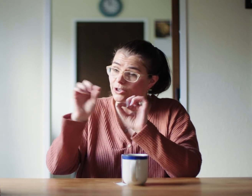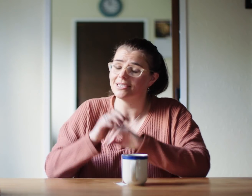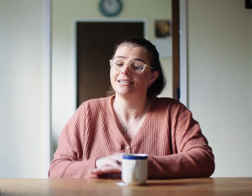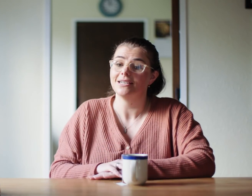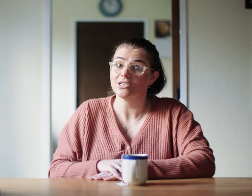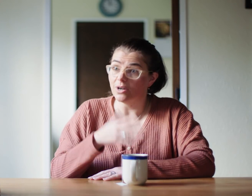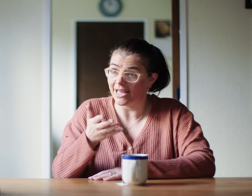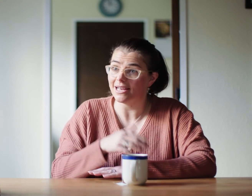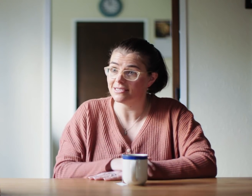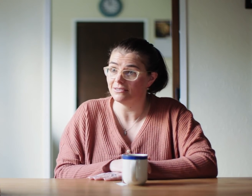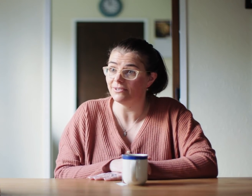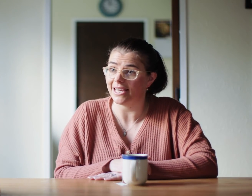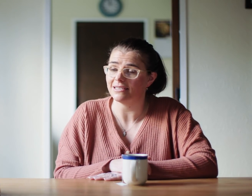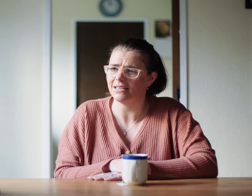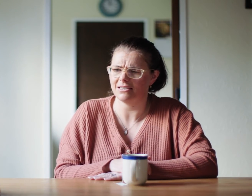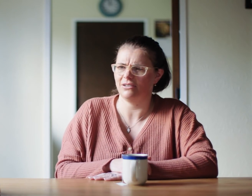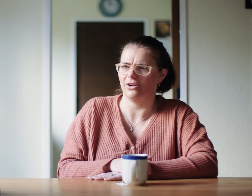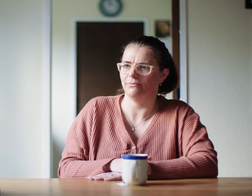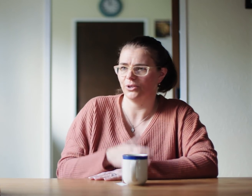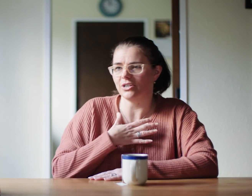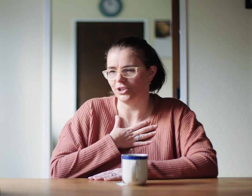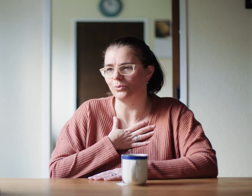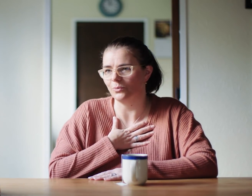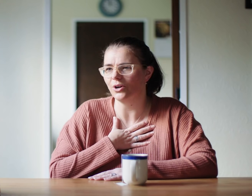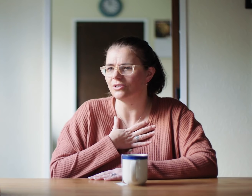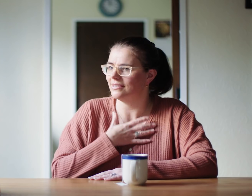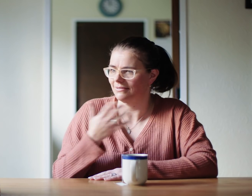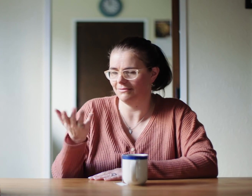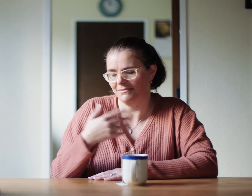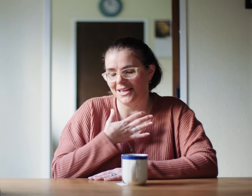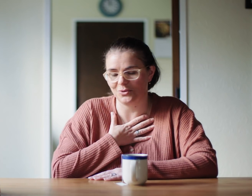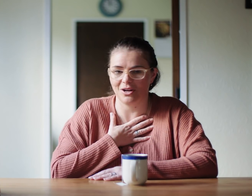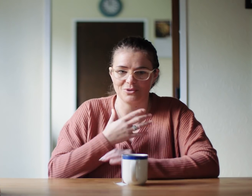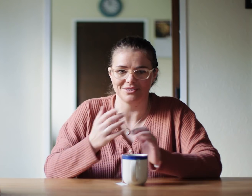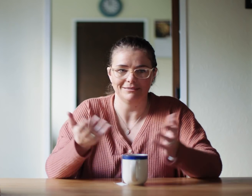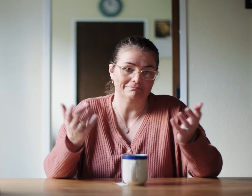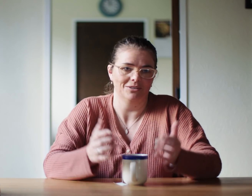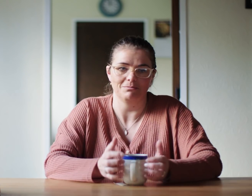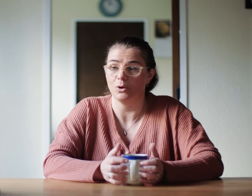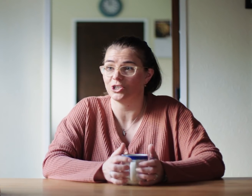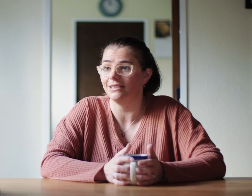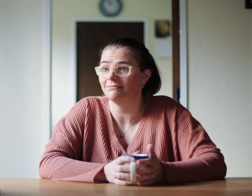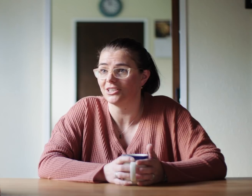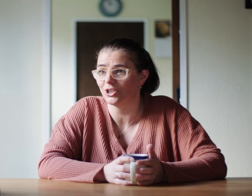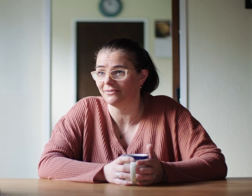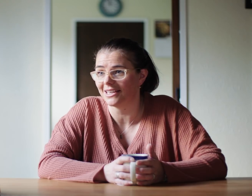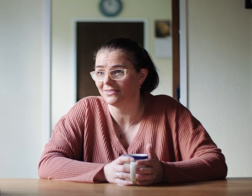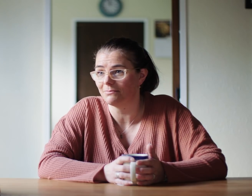works. So I asked for that and they said no. Because I knew what it was, they thought I was bolshy and shouldn't have asked for that